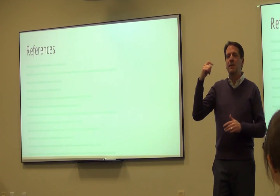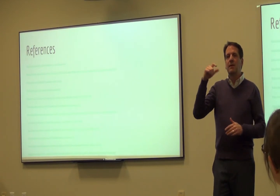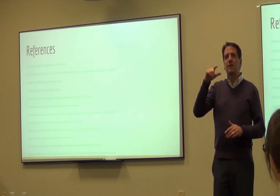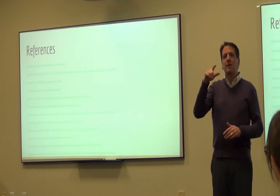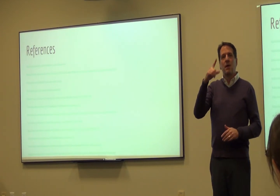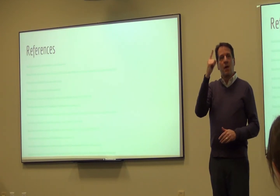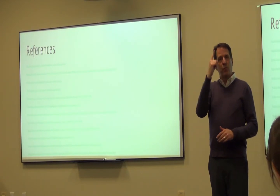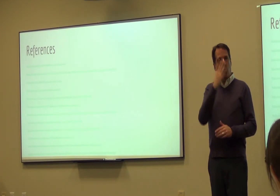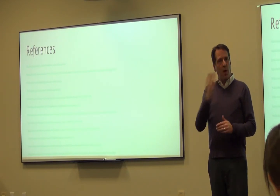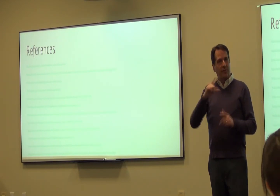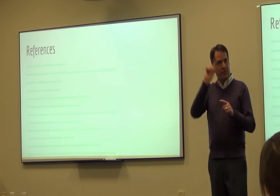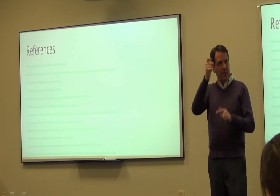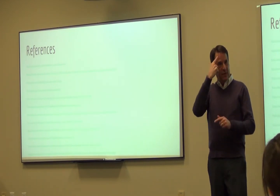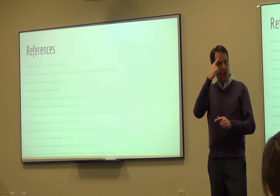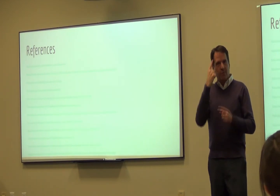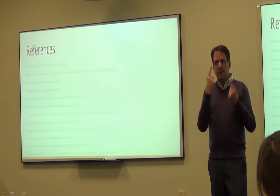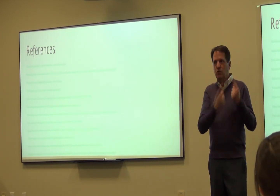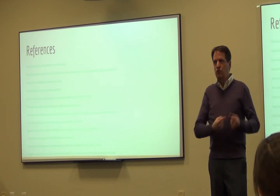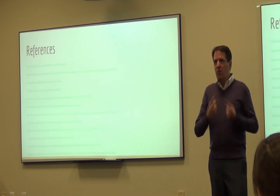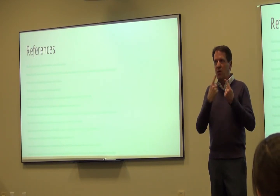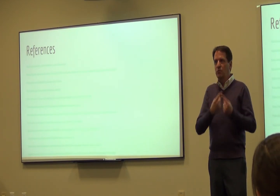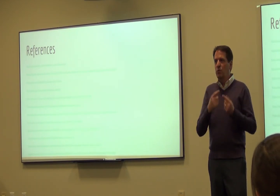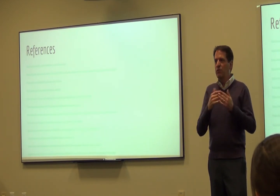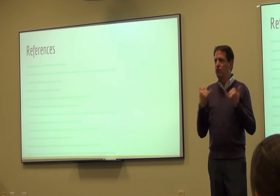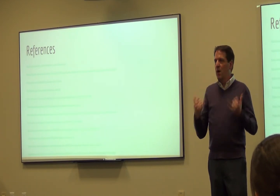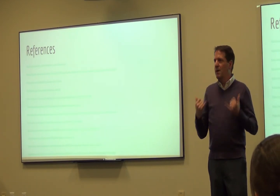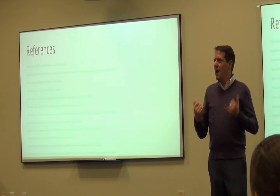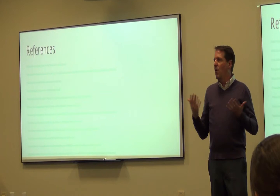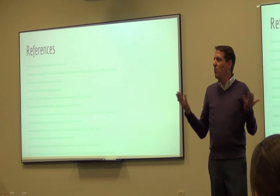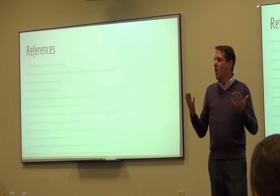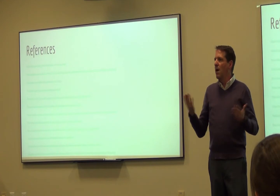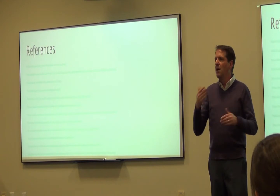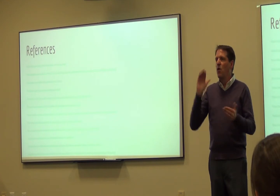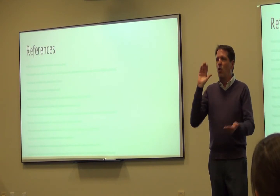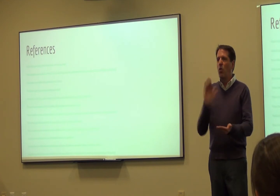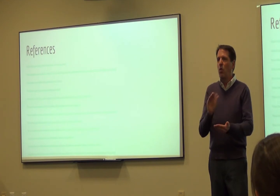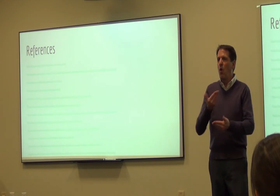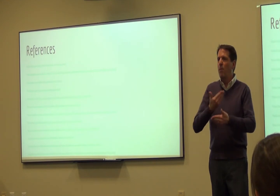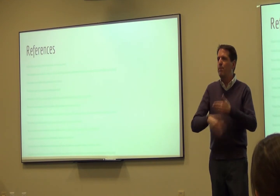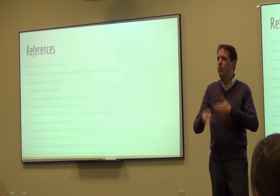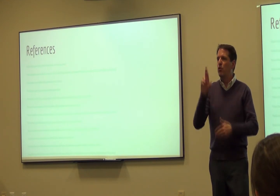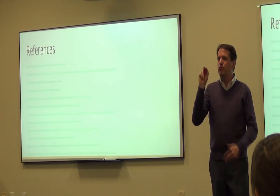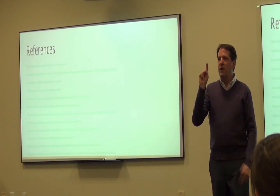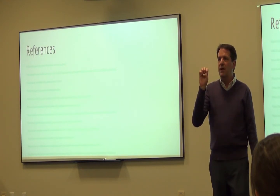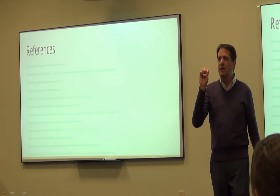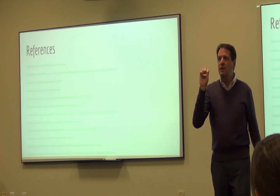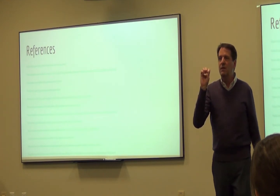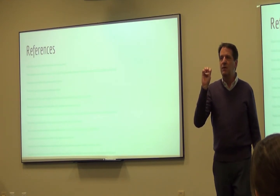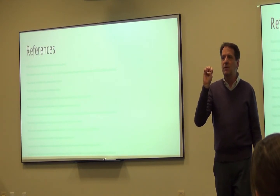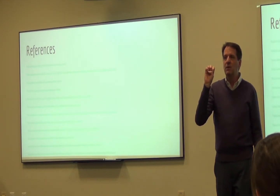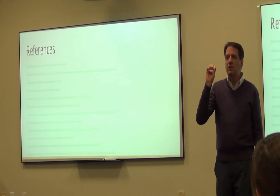still work, have jobs. The government, however, is struggling with right now is low